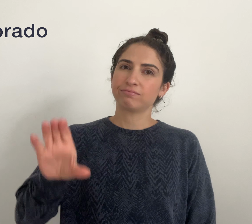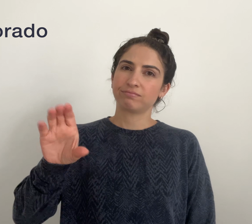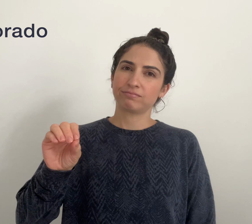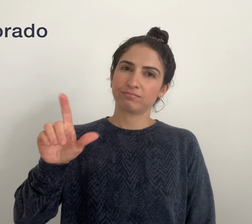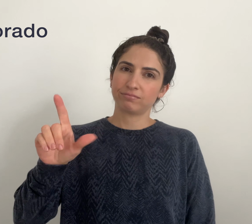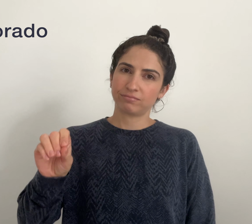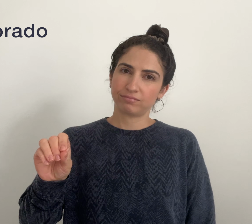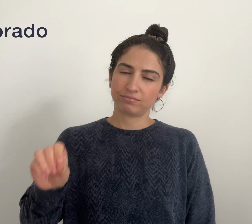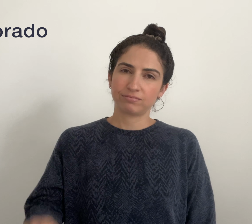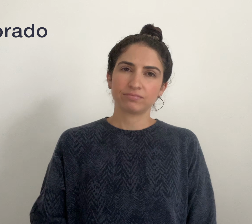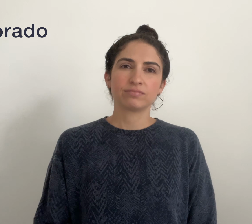Colorado.